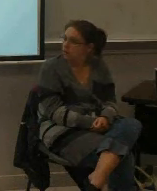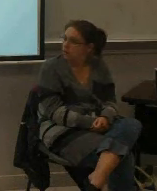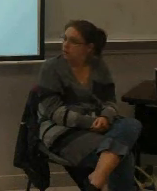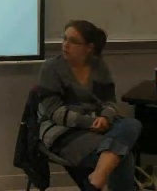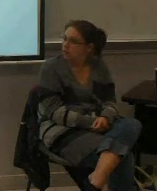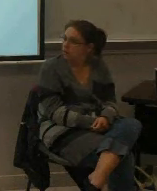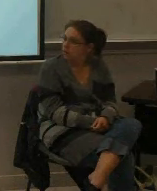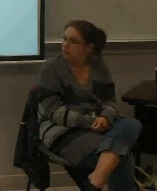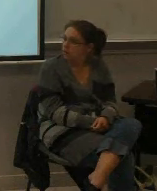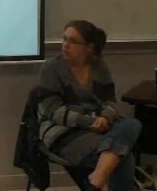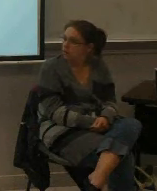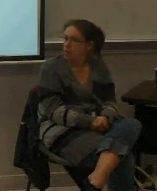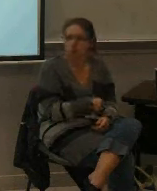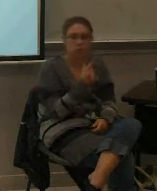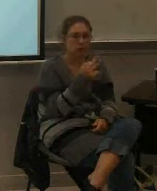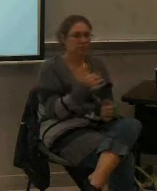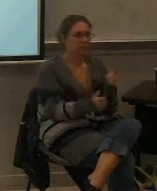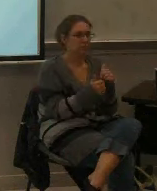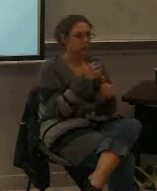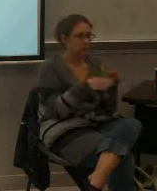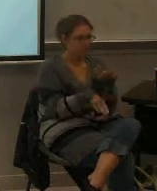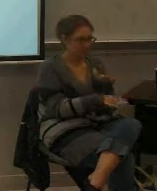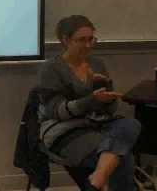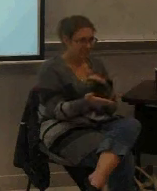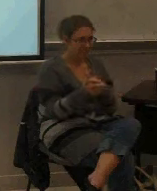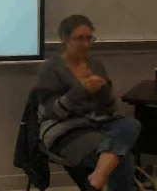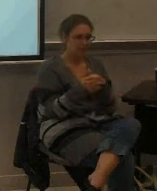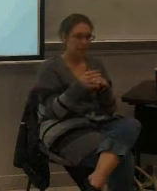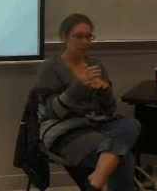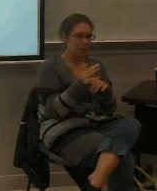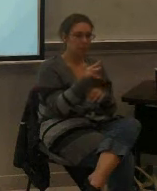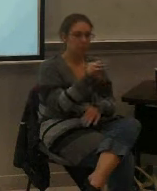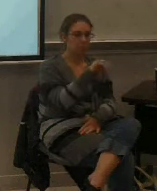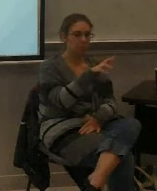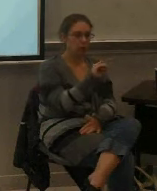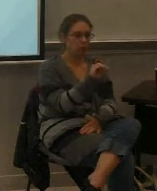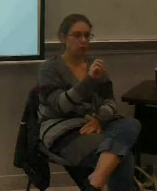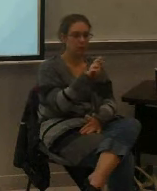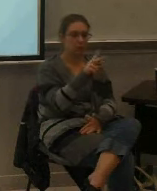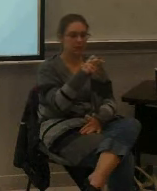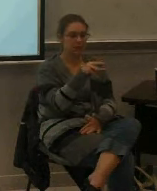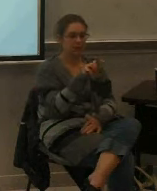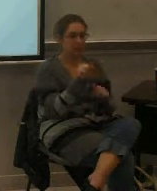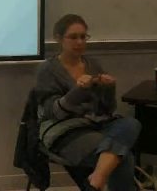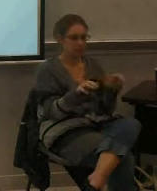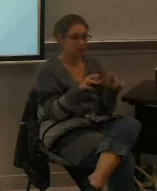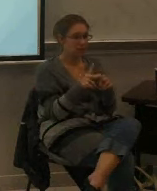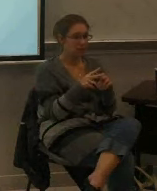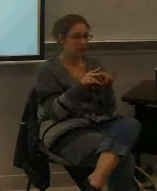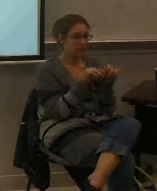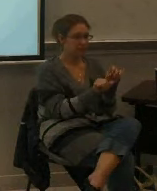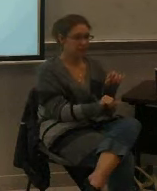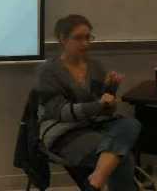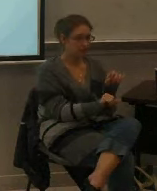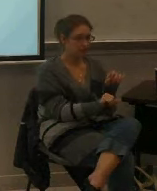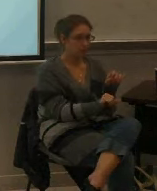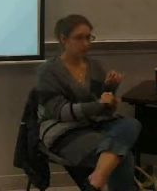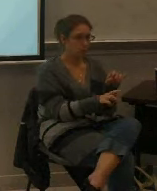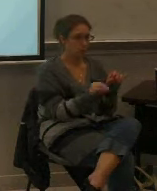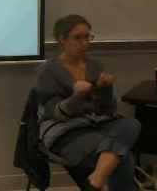So one of the most basic things that microorganisms can do is they can either sit still or